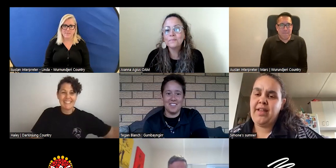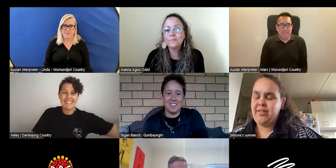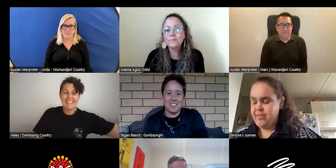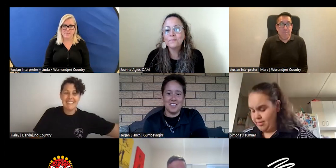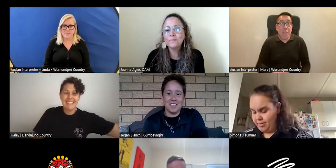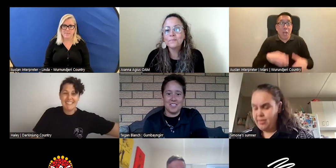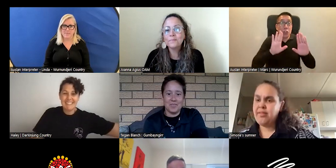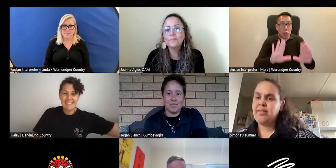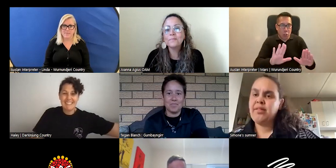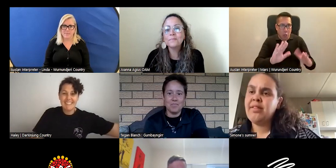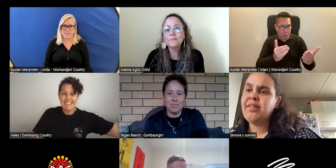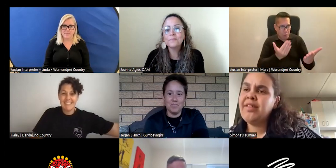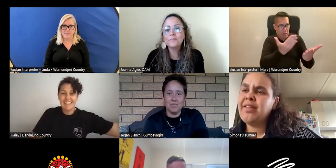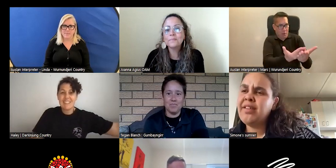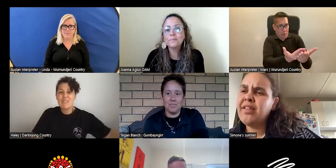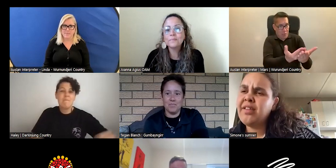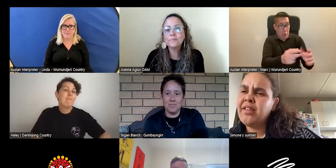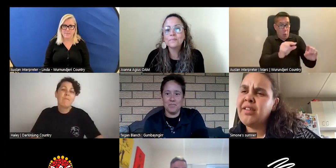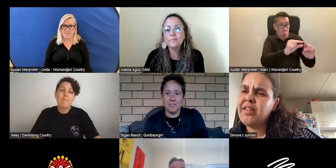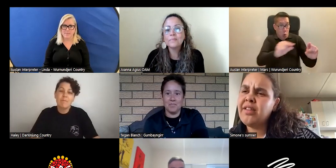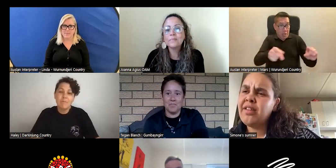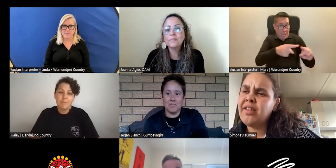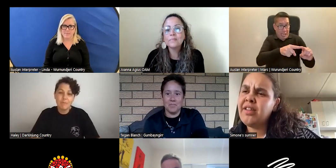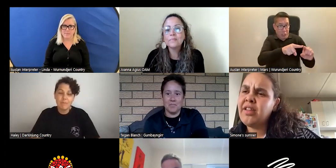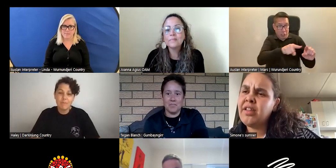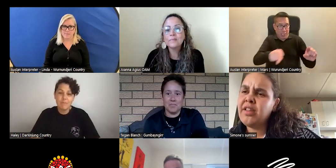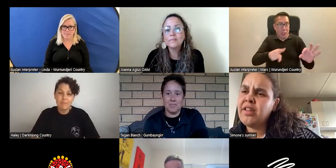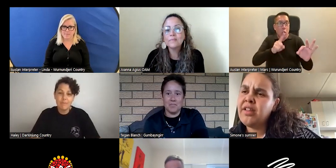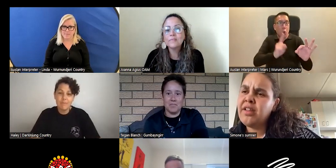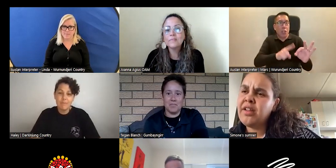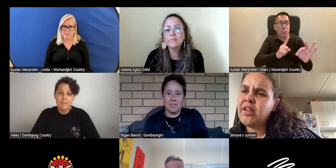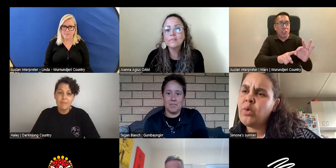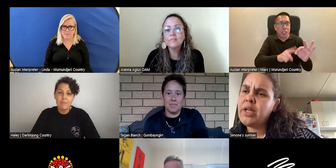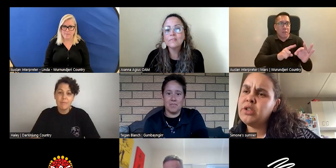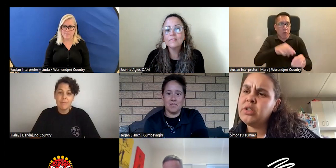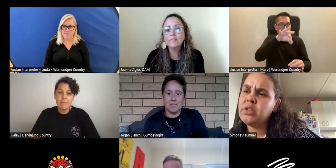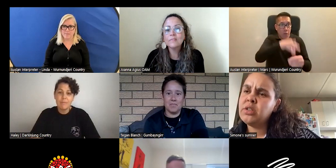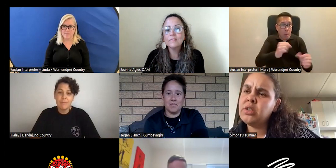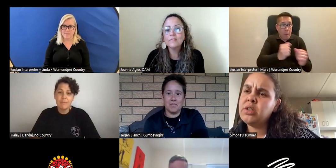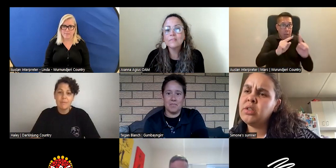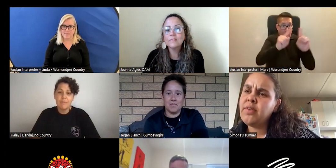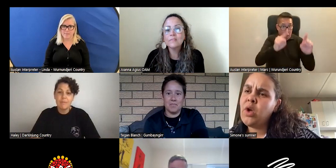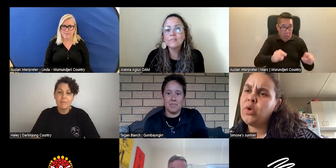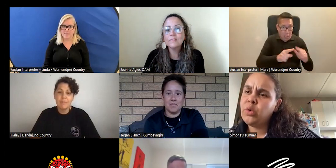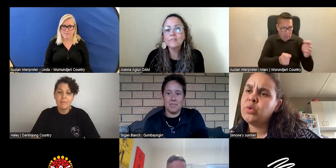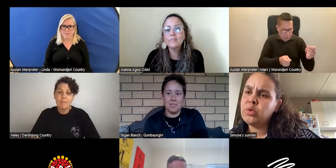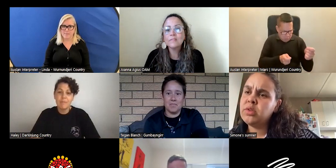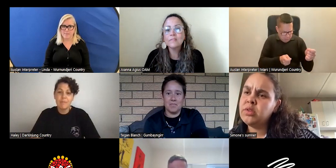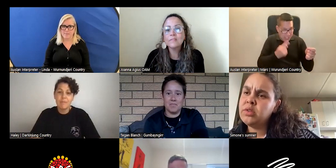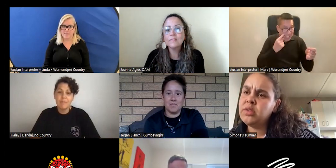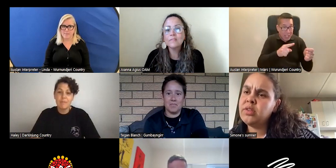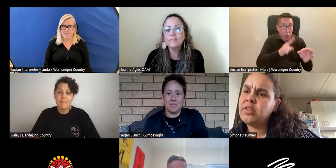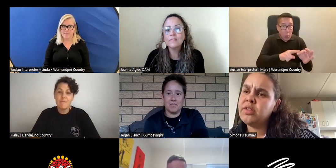So the proposed referendum wording, the question at the ballot paper when you're going to vote, is